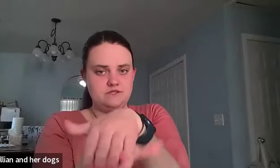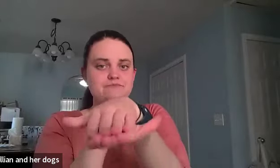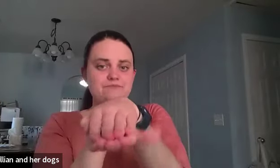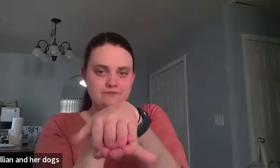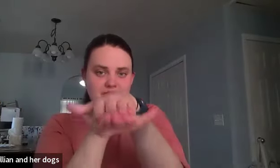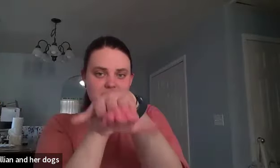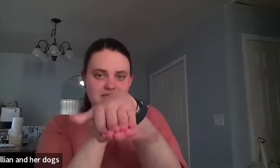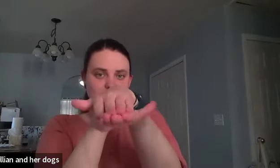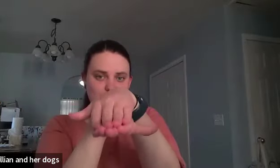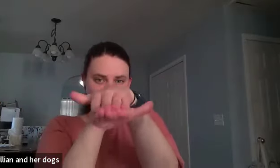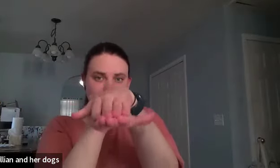arms. Sea turtle.